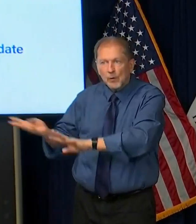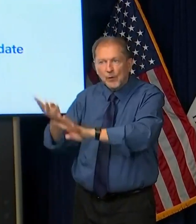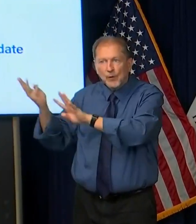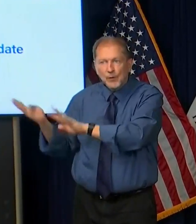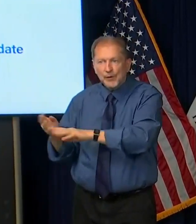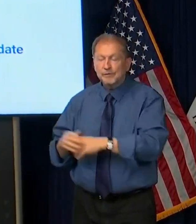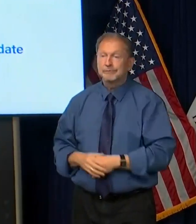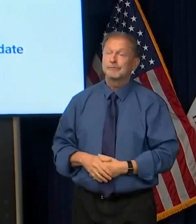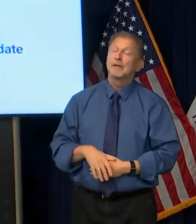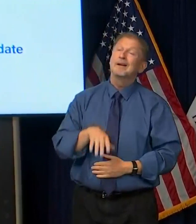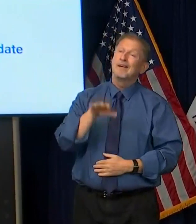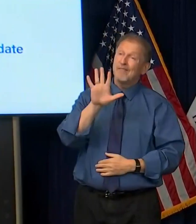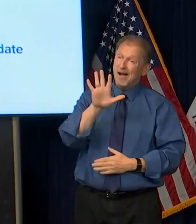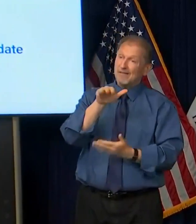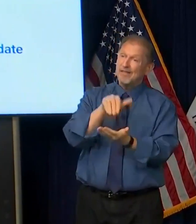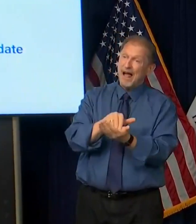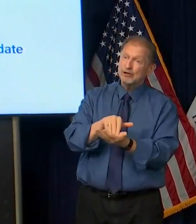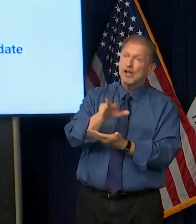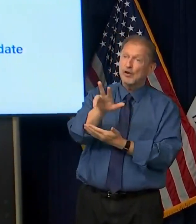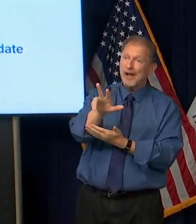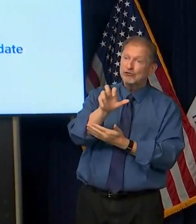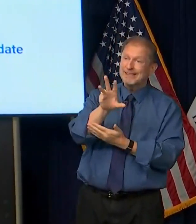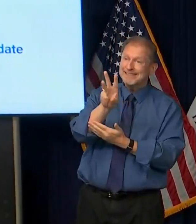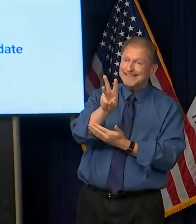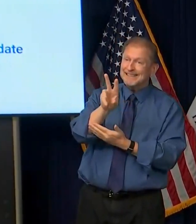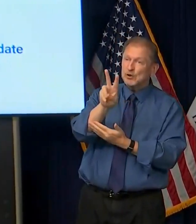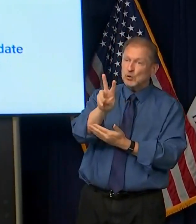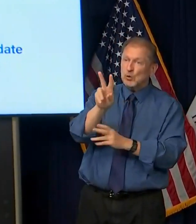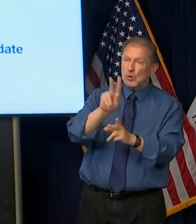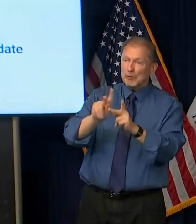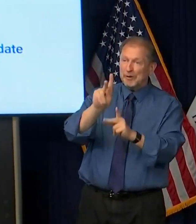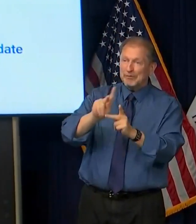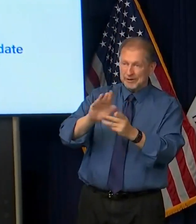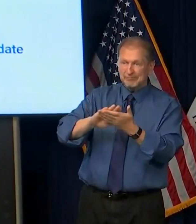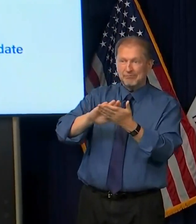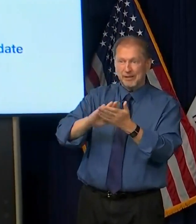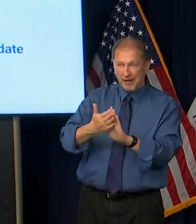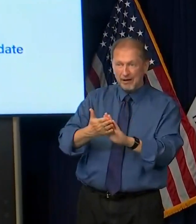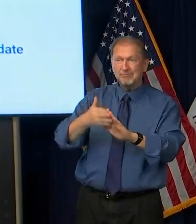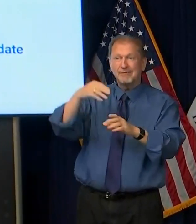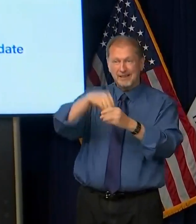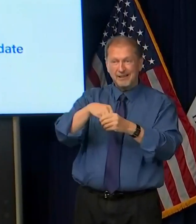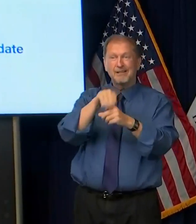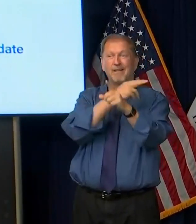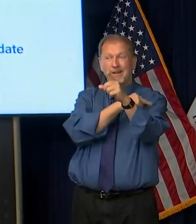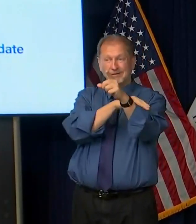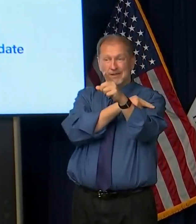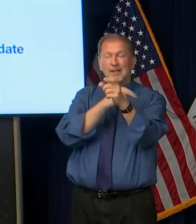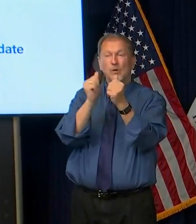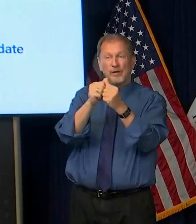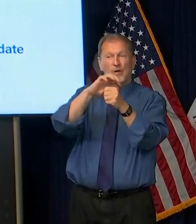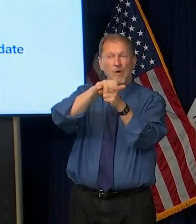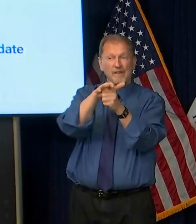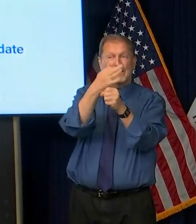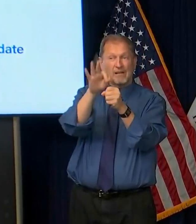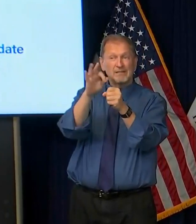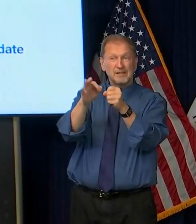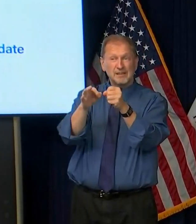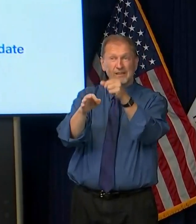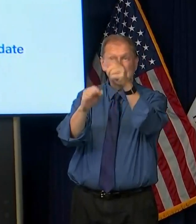Unfortunately, 5,362 individuals are reported to be in the hospital with COVID-19, and of